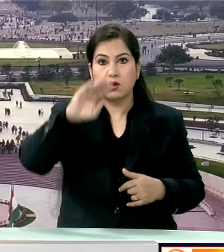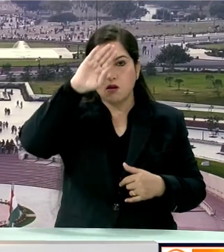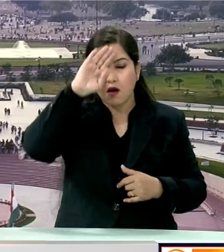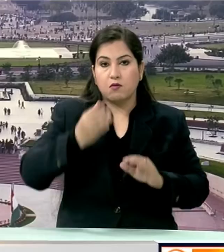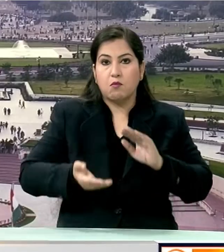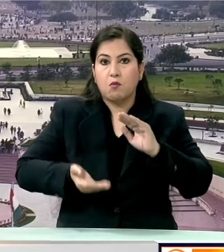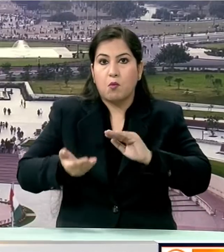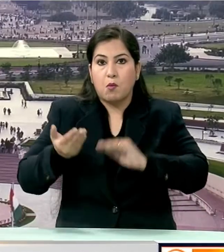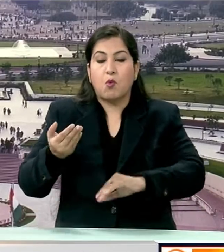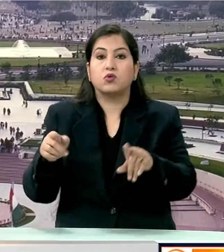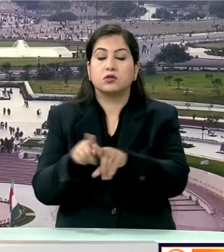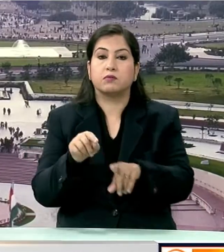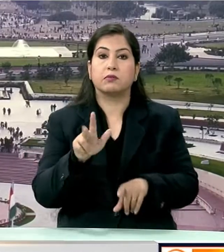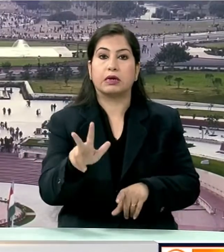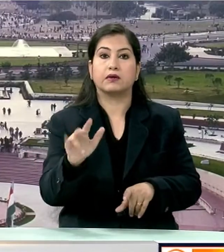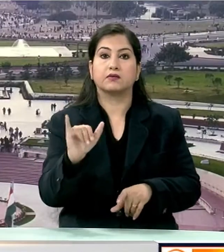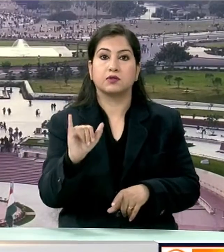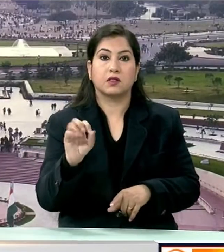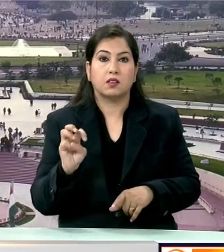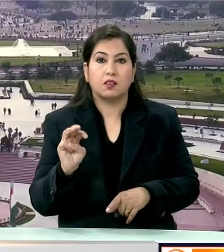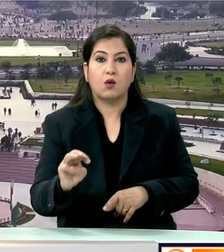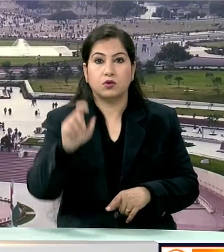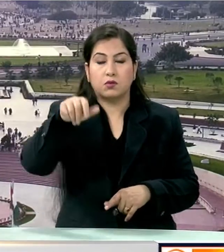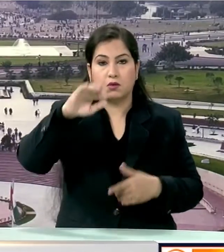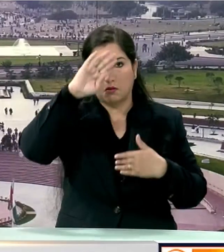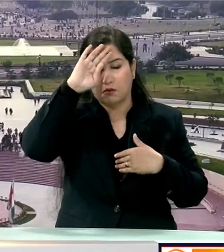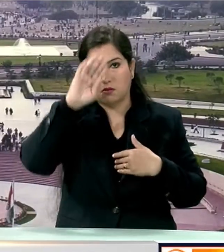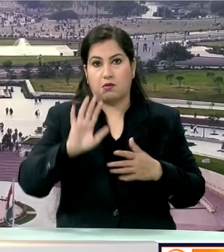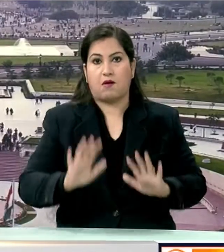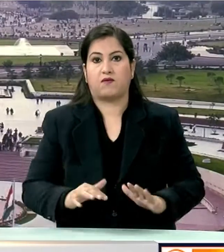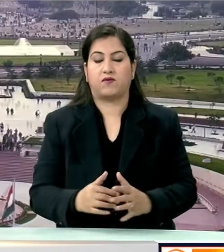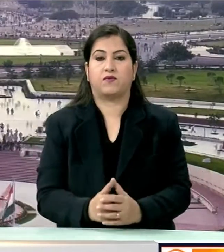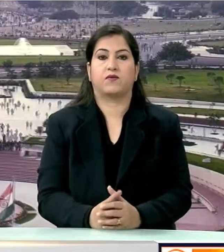and infected 88,000 people.